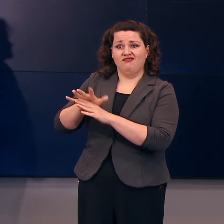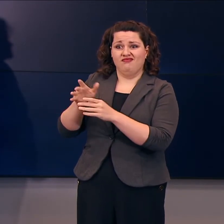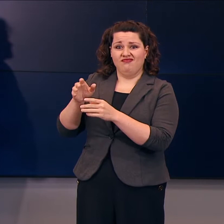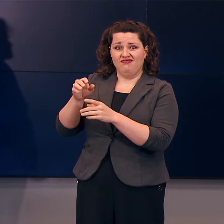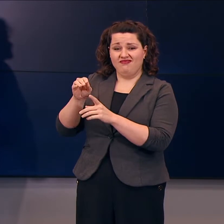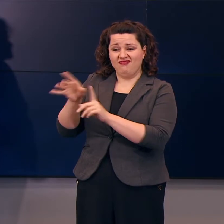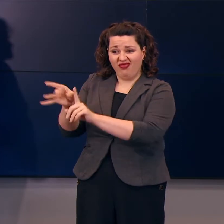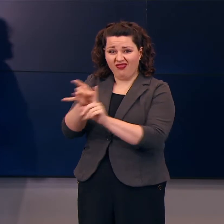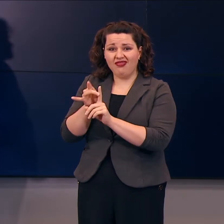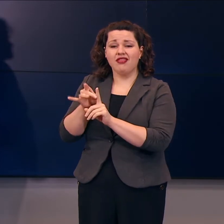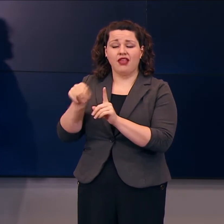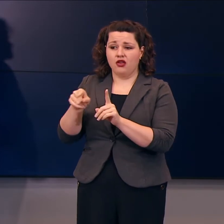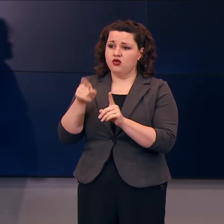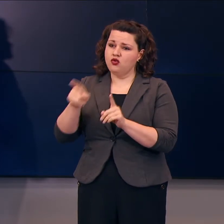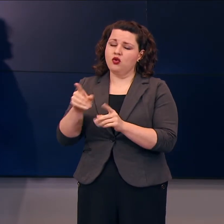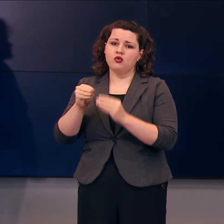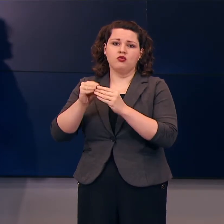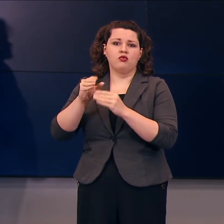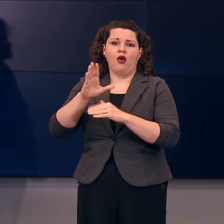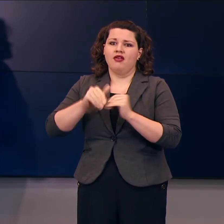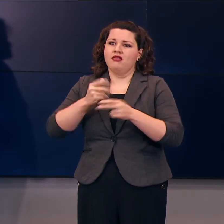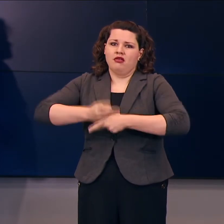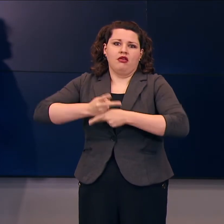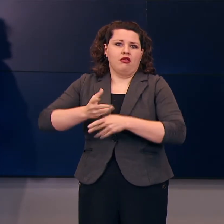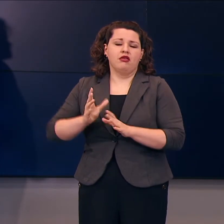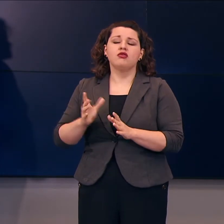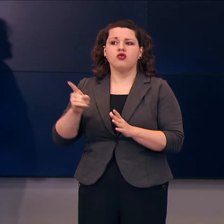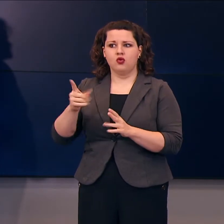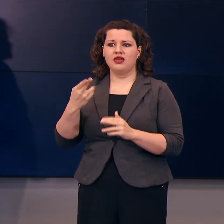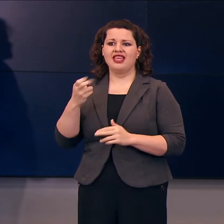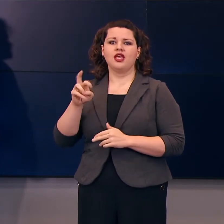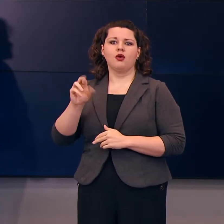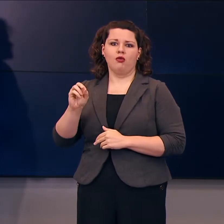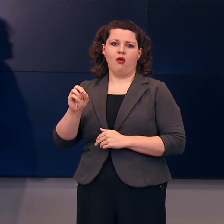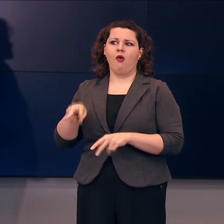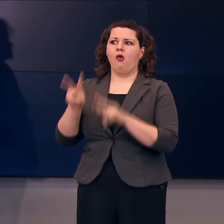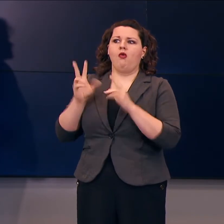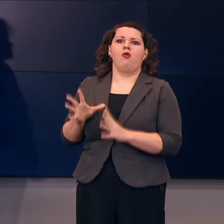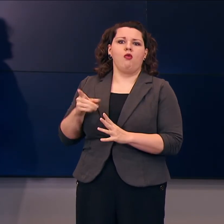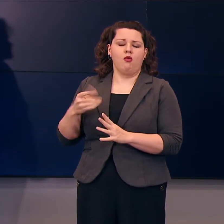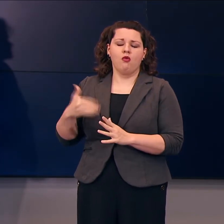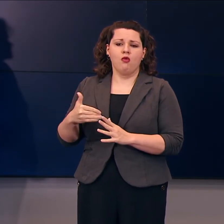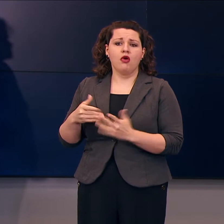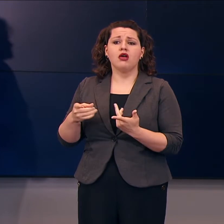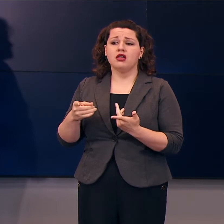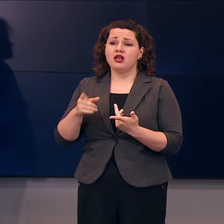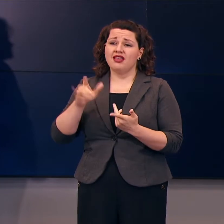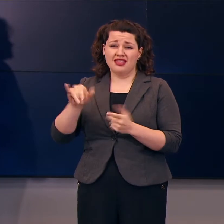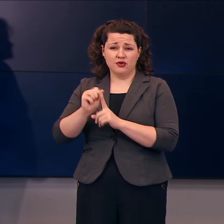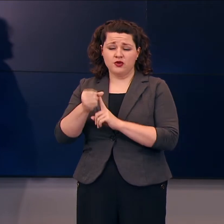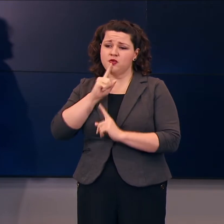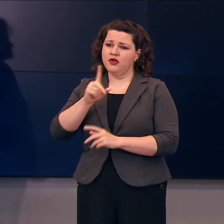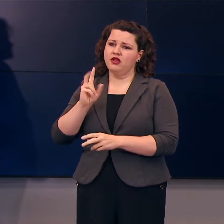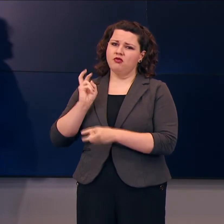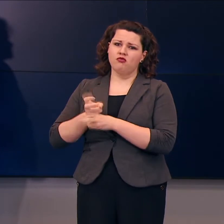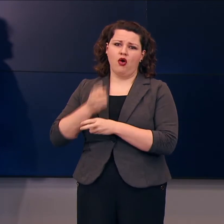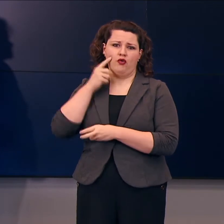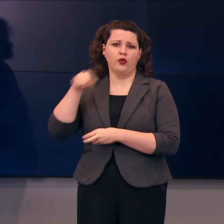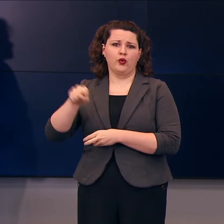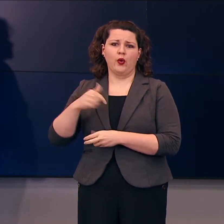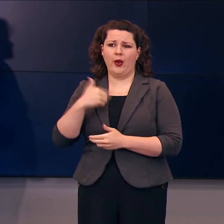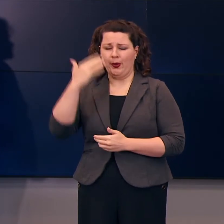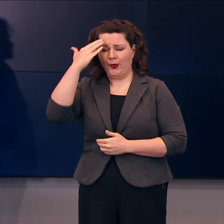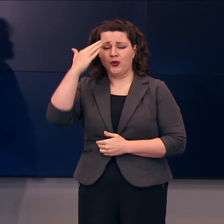You're heroes on the front line of this crisis. And I know this situation is especially difficult for you. So thank you